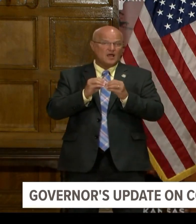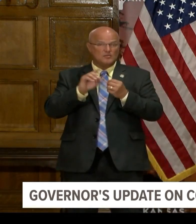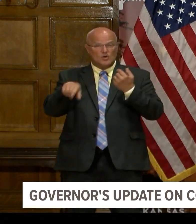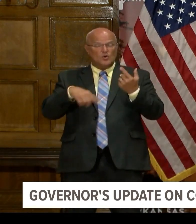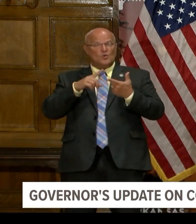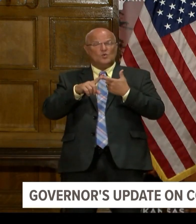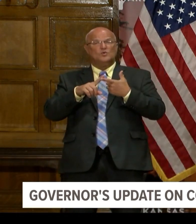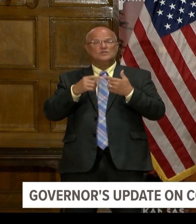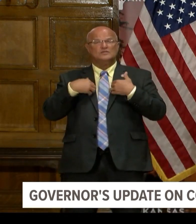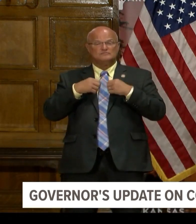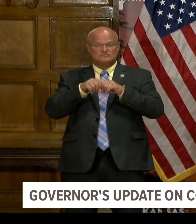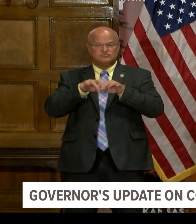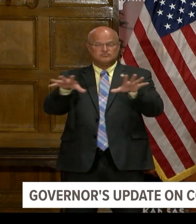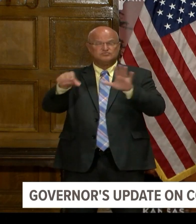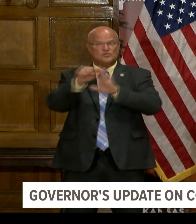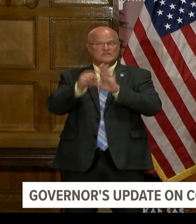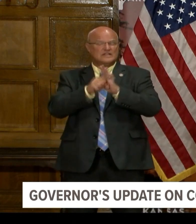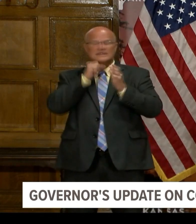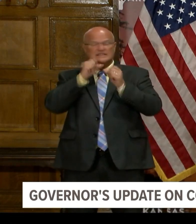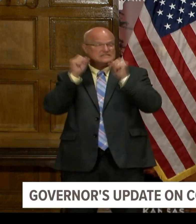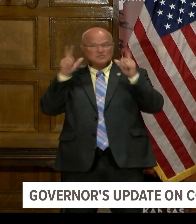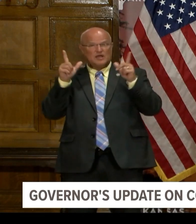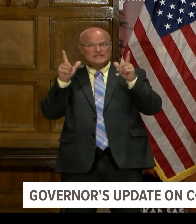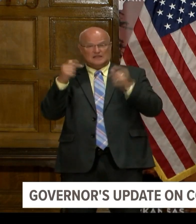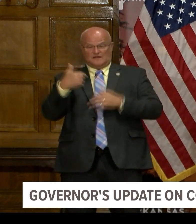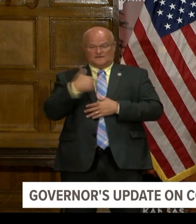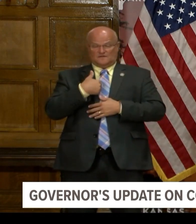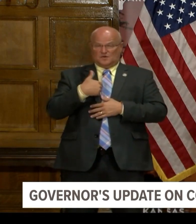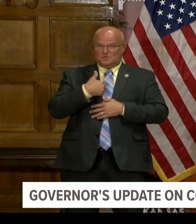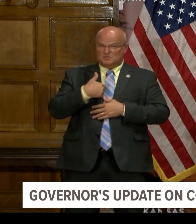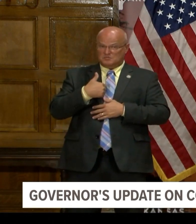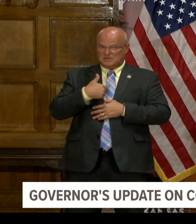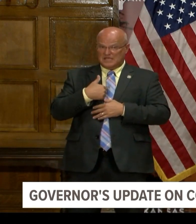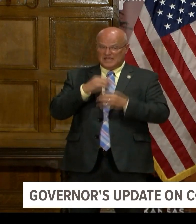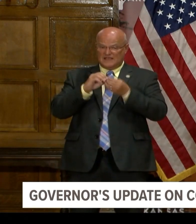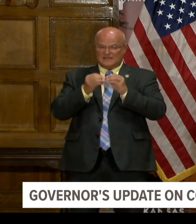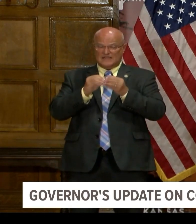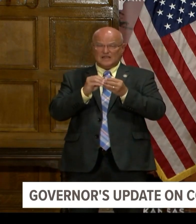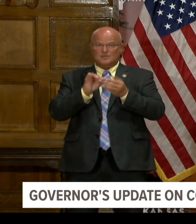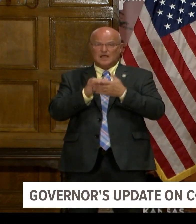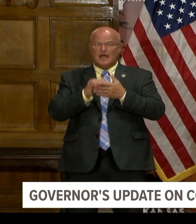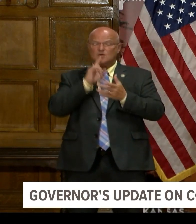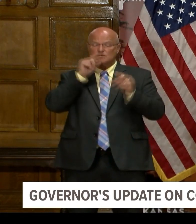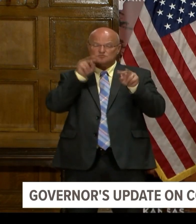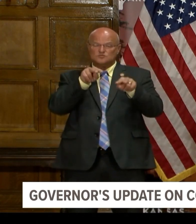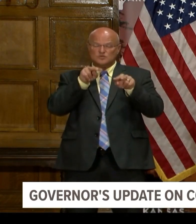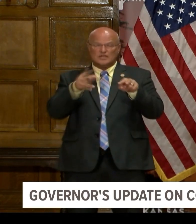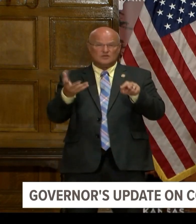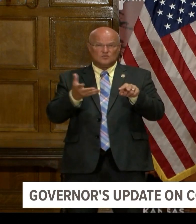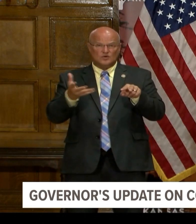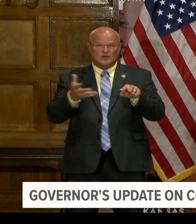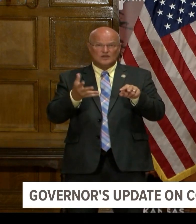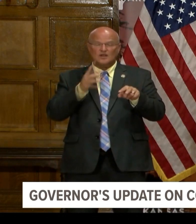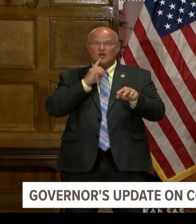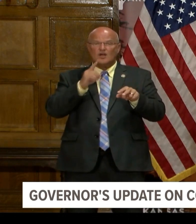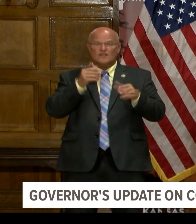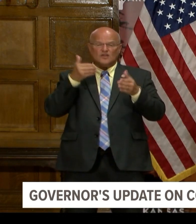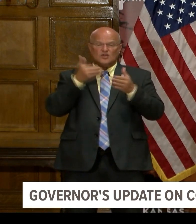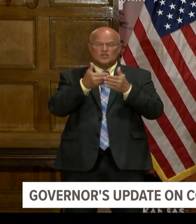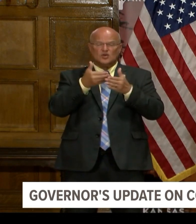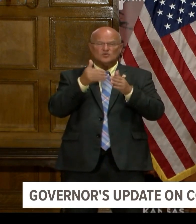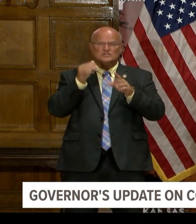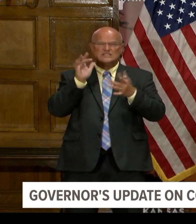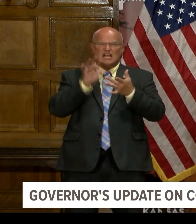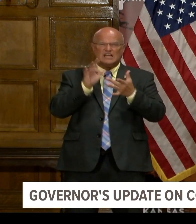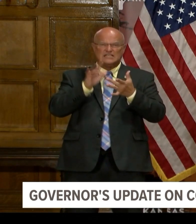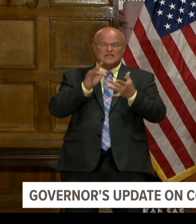spread that around the state, it's not that surprising. To me, the number that I really look at are the close contacts. When we know